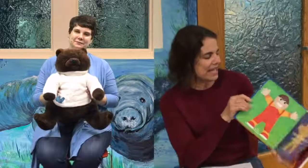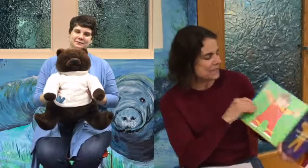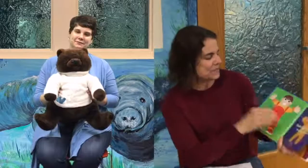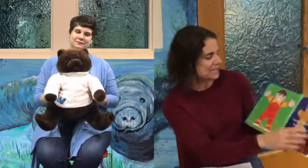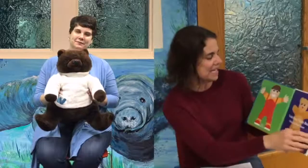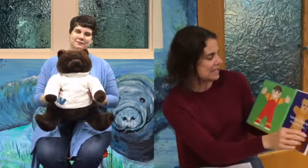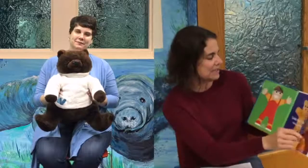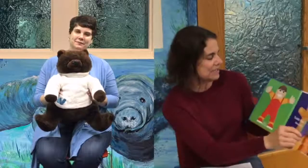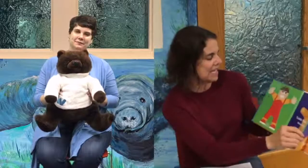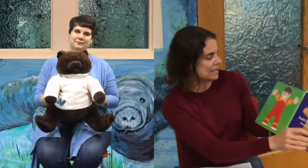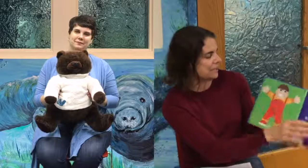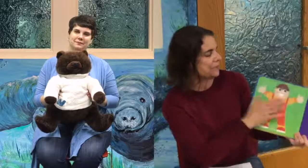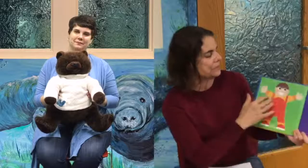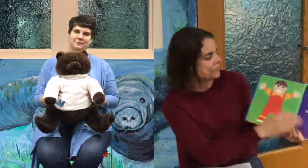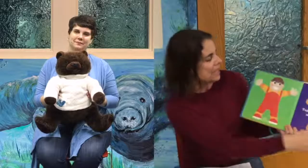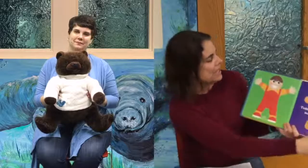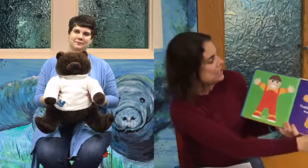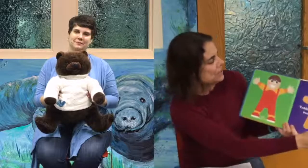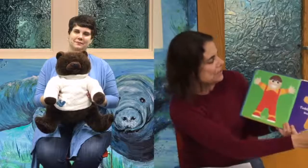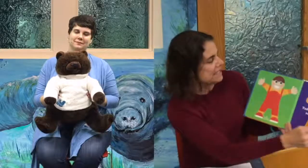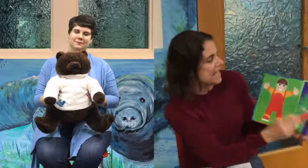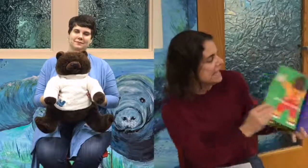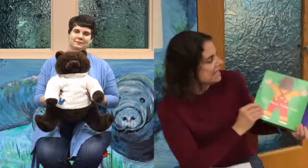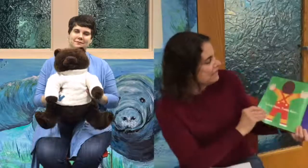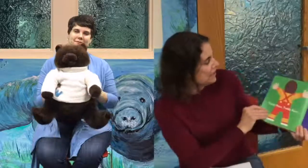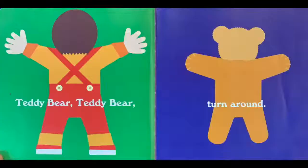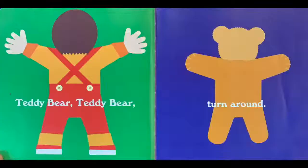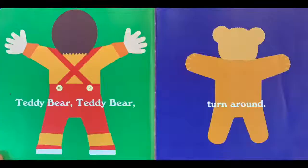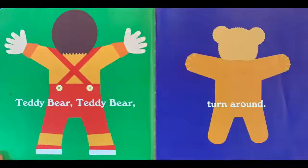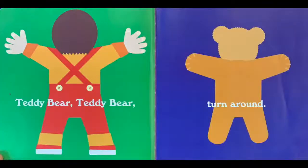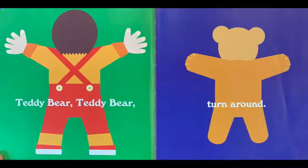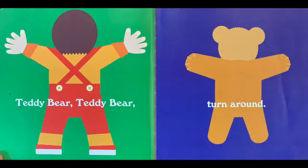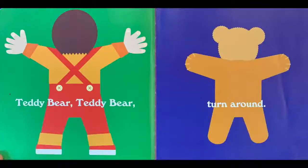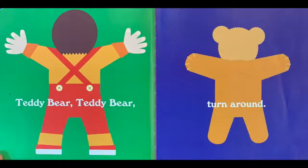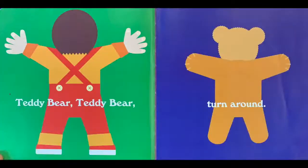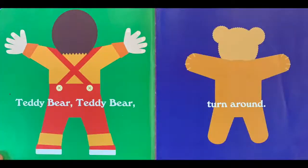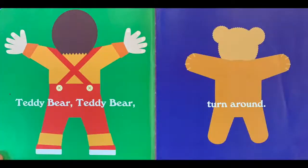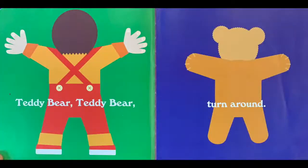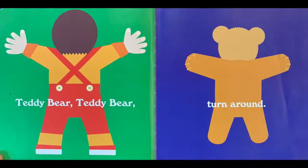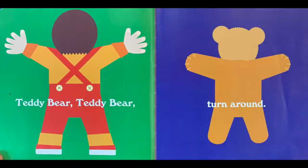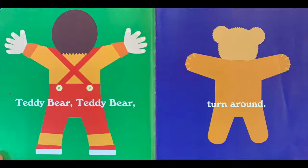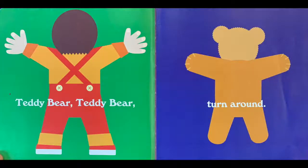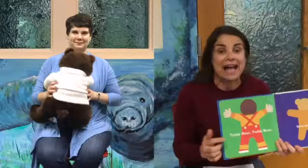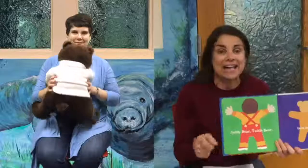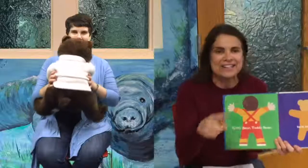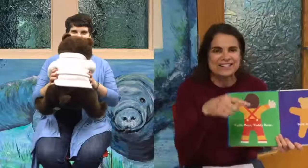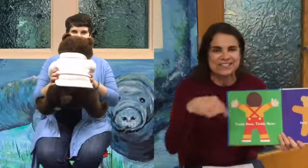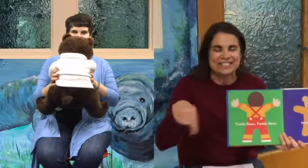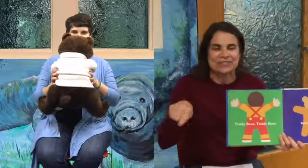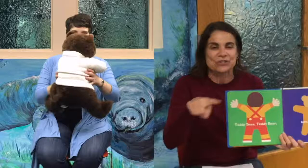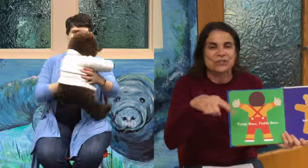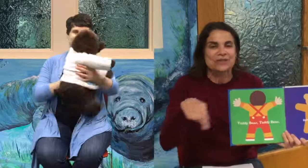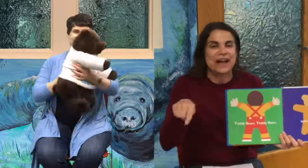so teddy bear, teddy bear. So teddy bear, teddy bear, turn around. So turn